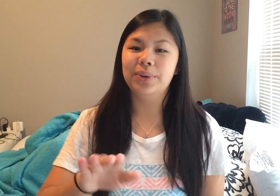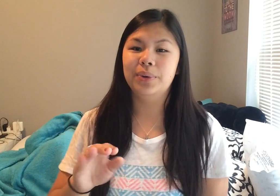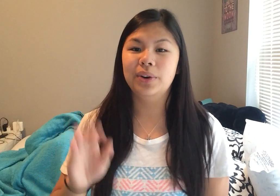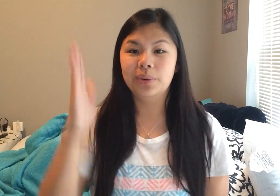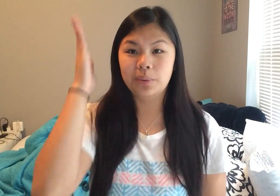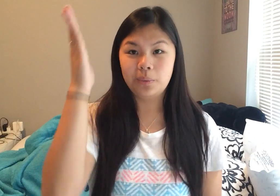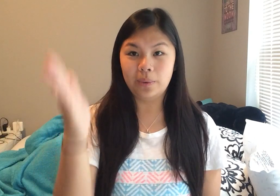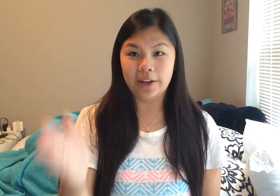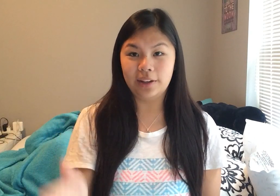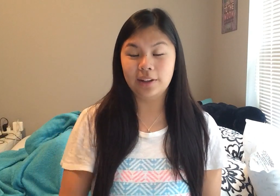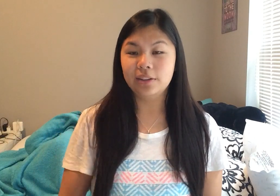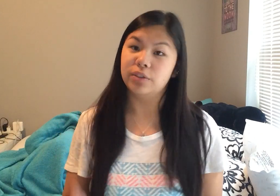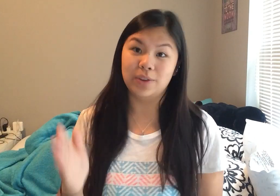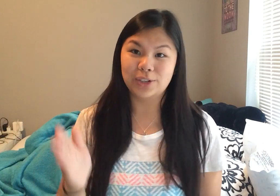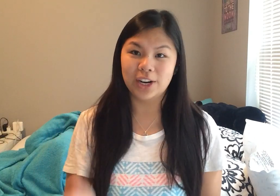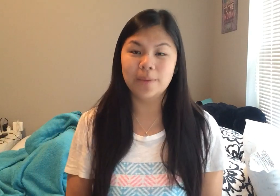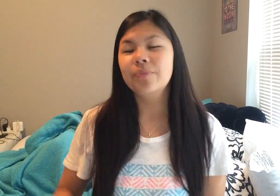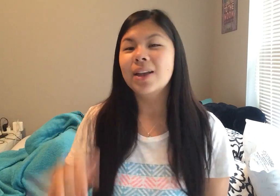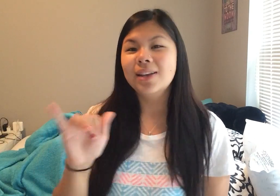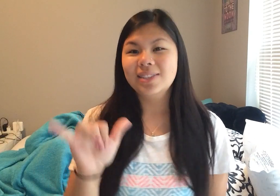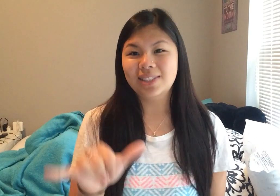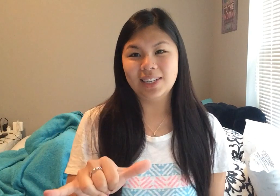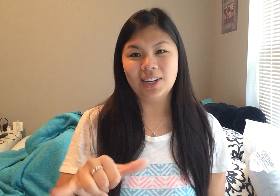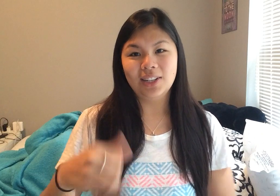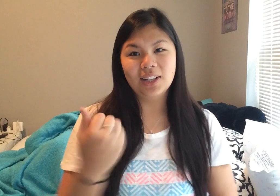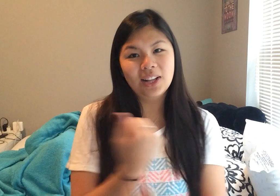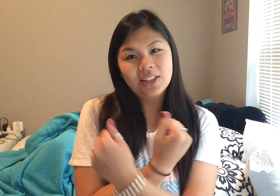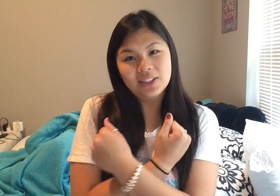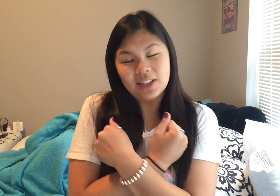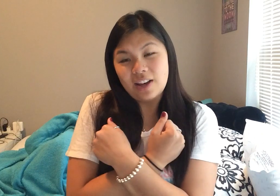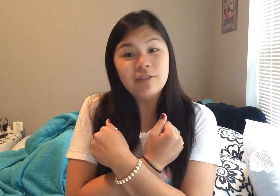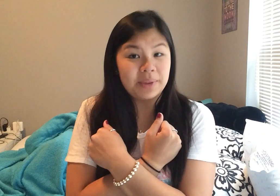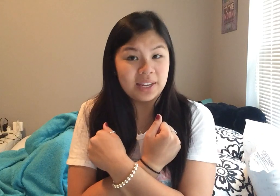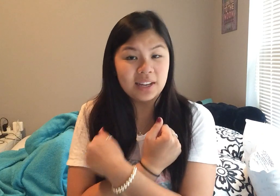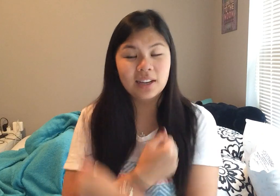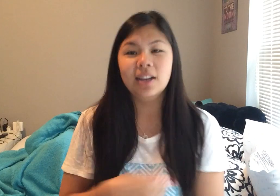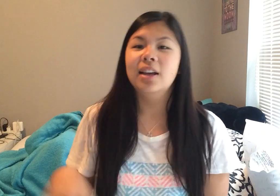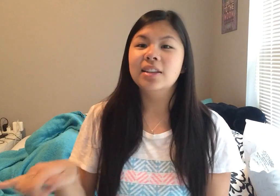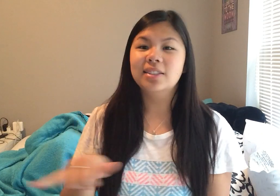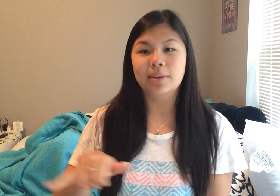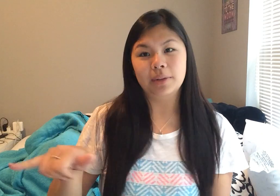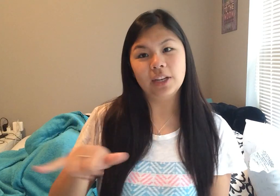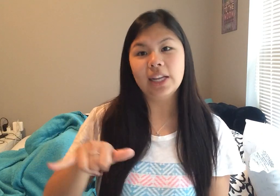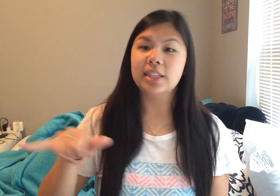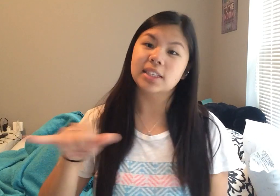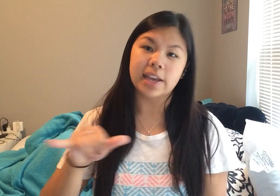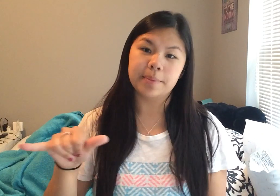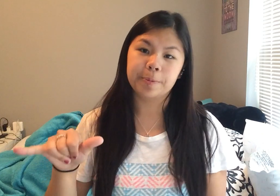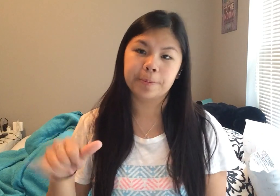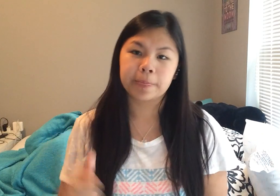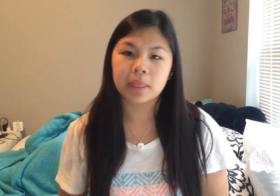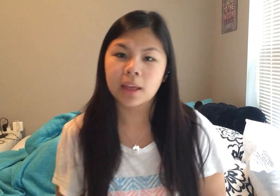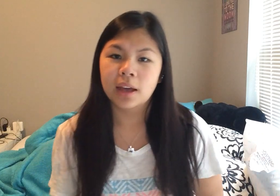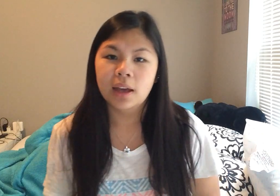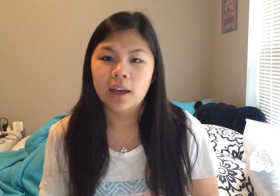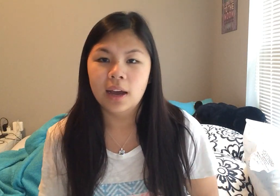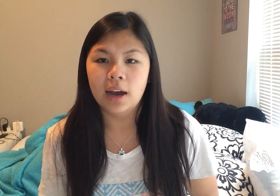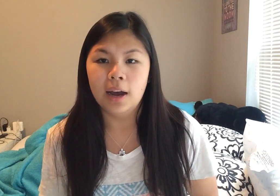you will, so future, still love me similarly, like the same.